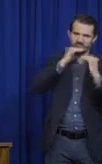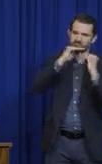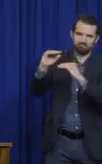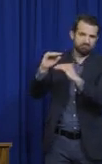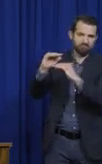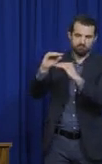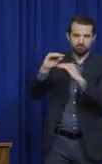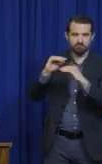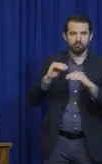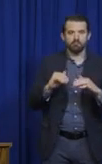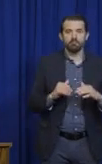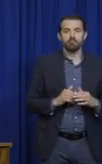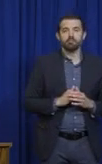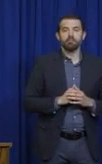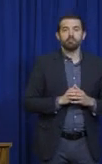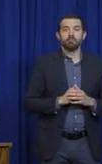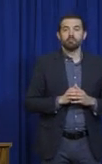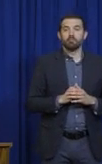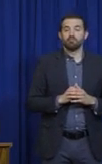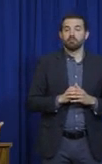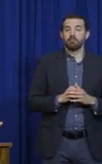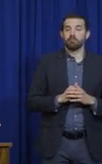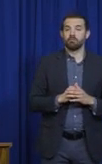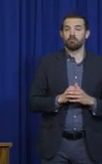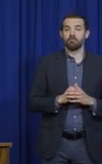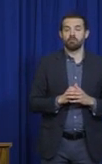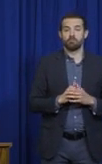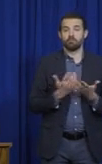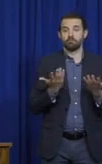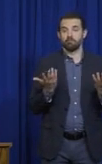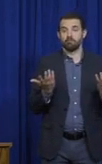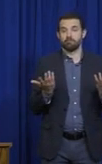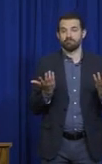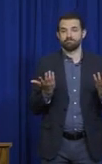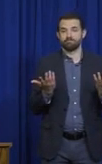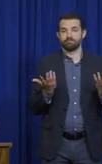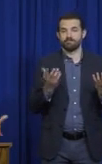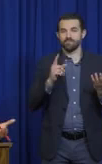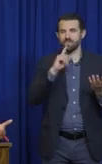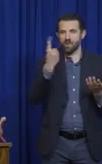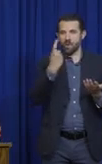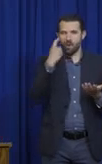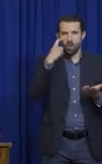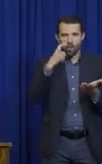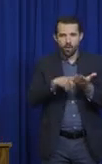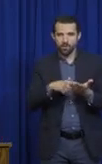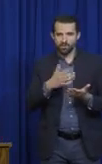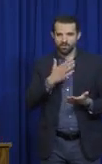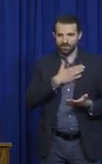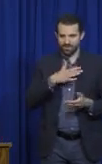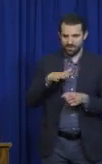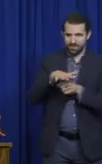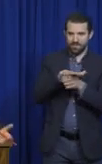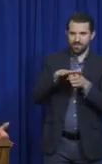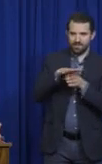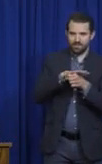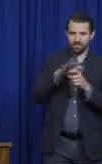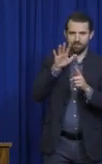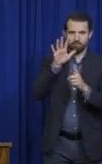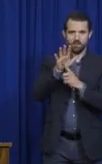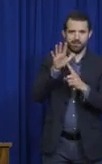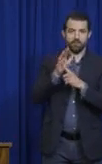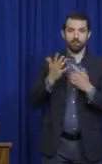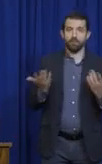To the extent that anyone does, one of the things that's become popular, at least in our neighborhood, is everyone throwing their chairs on